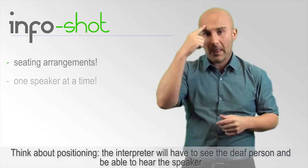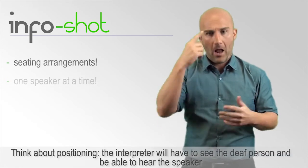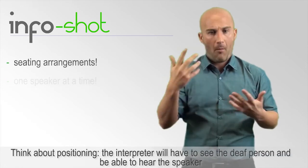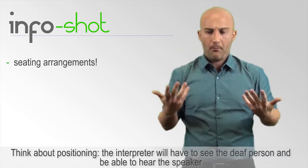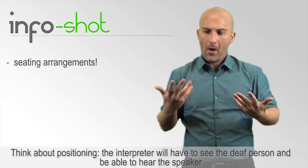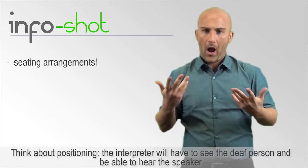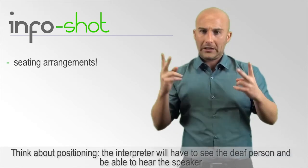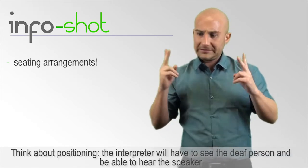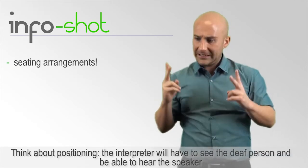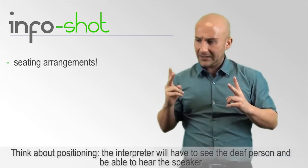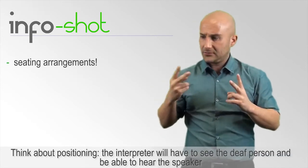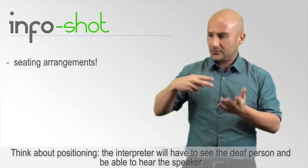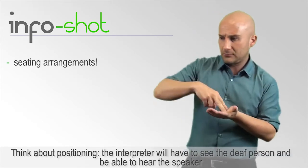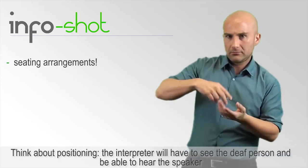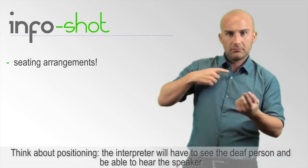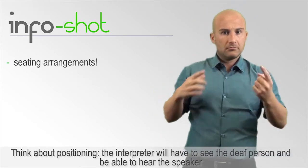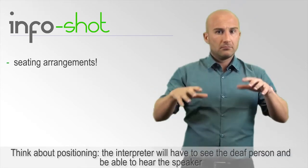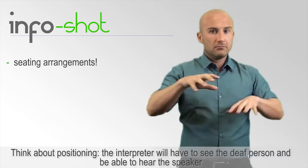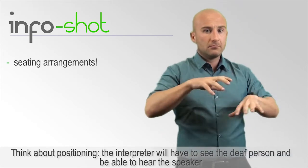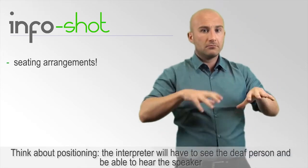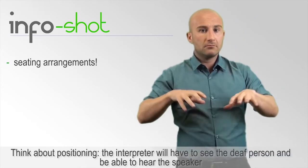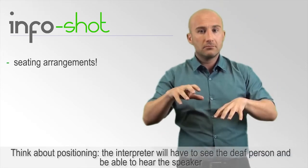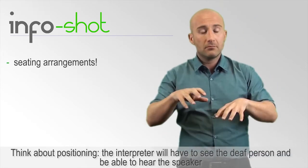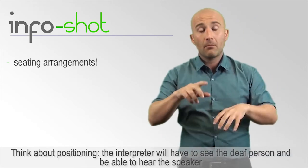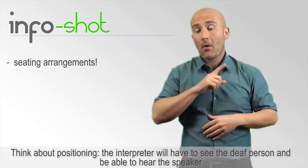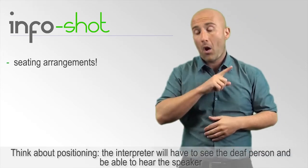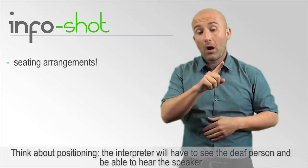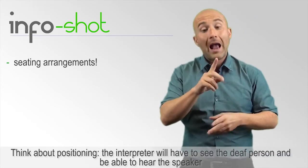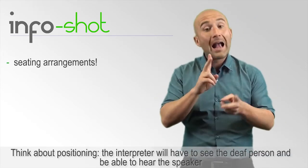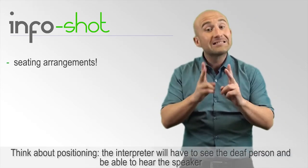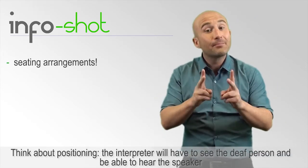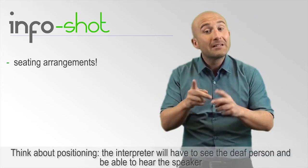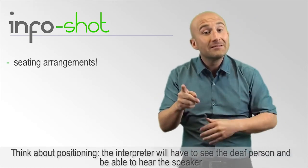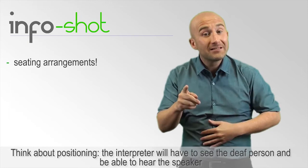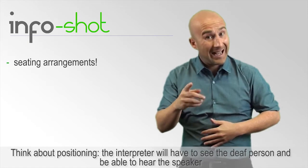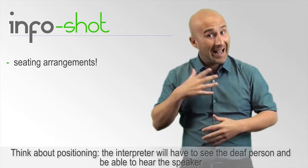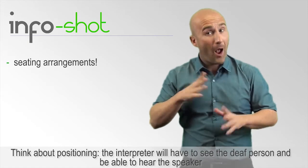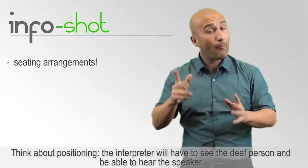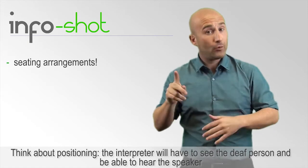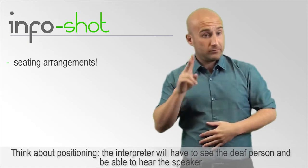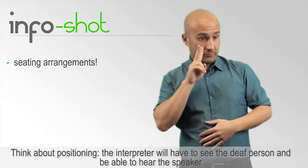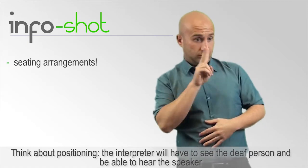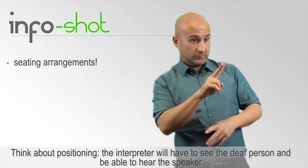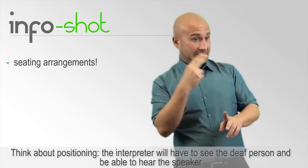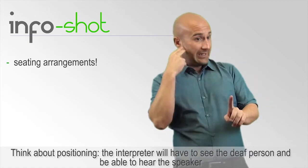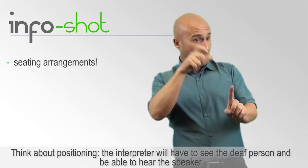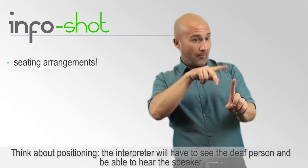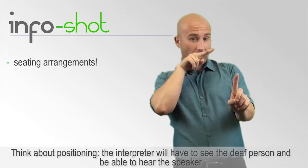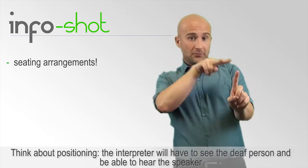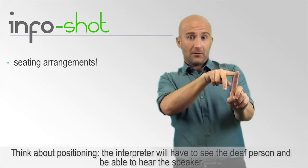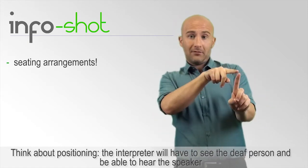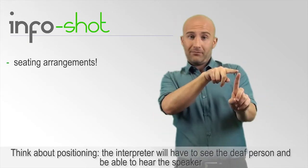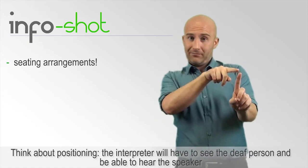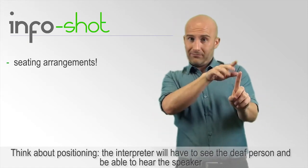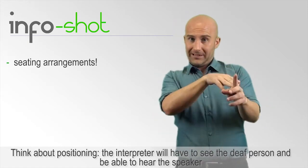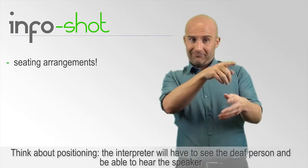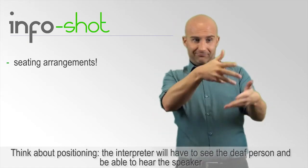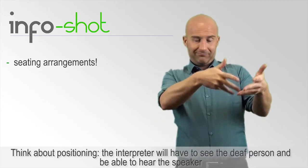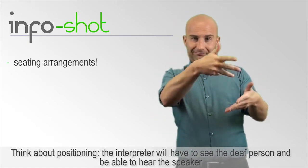Think about positioning. The interpreter will have to see the deaf person and be able to hear the speaker.